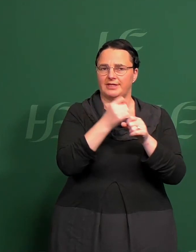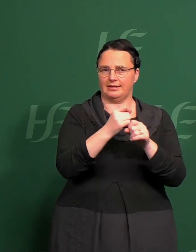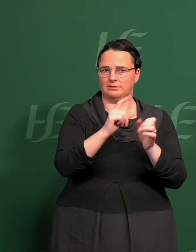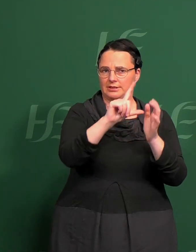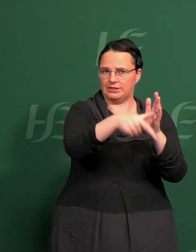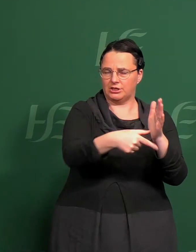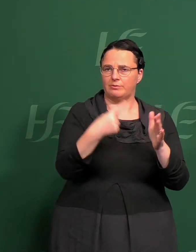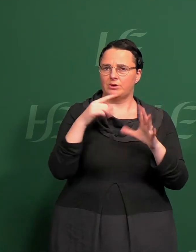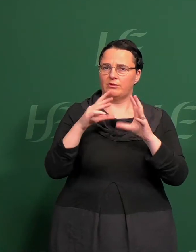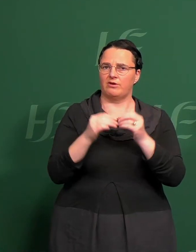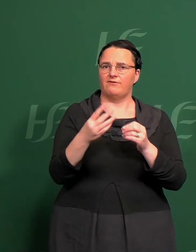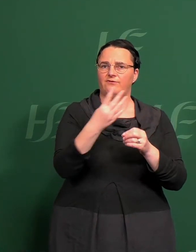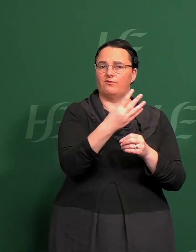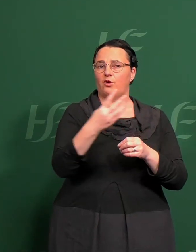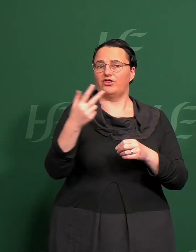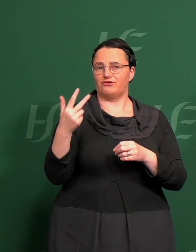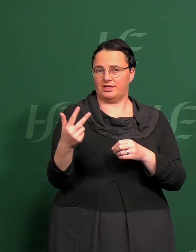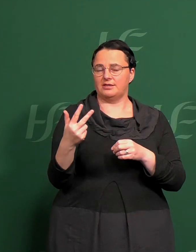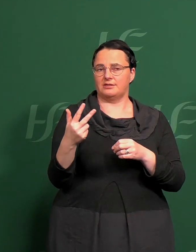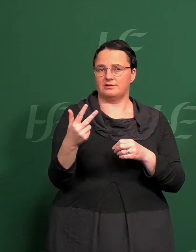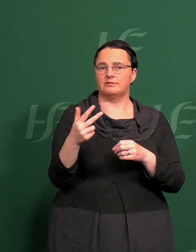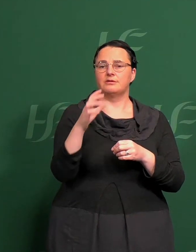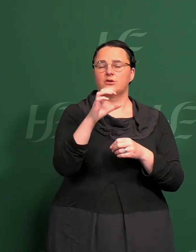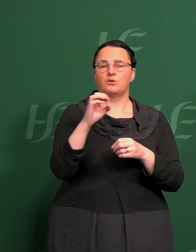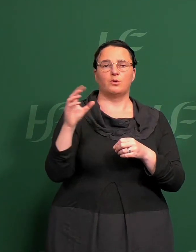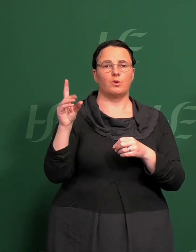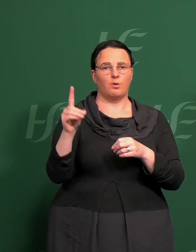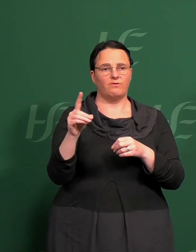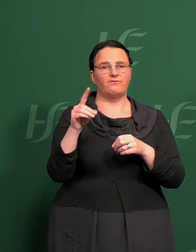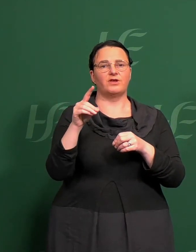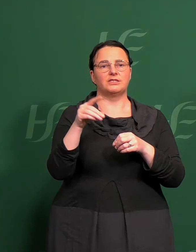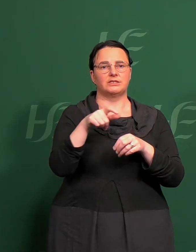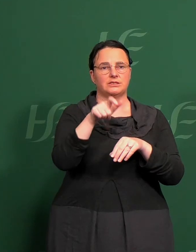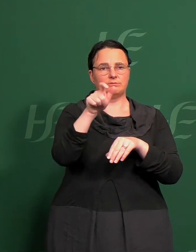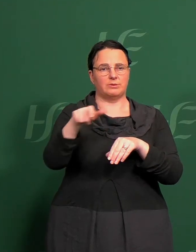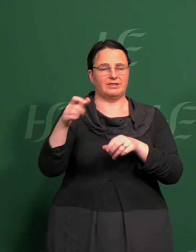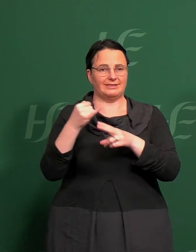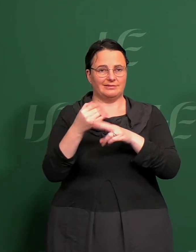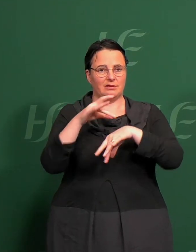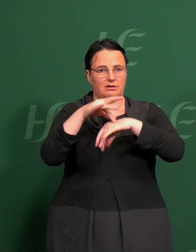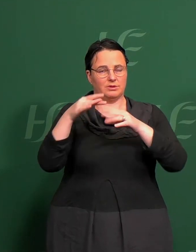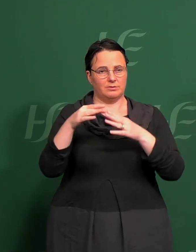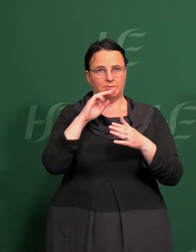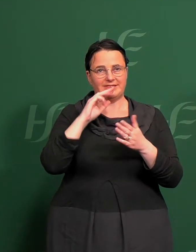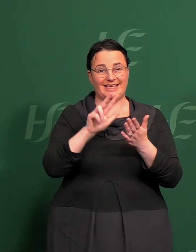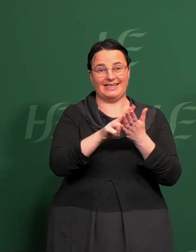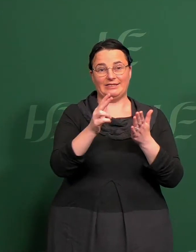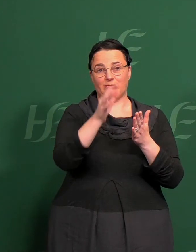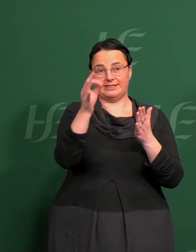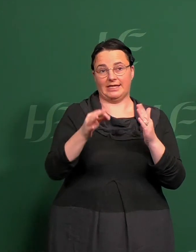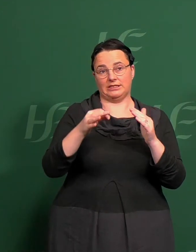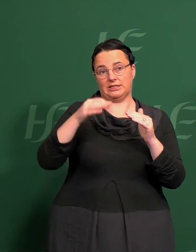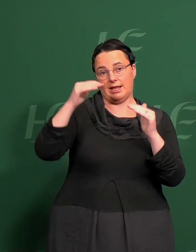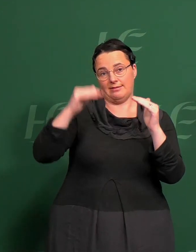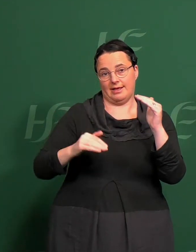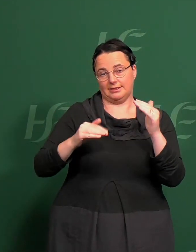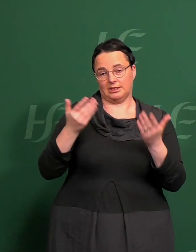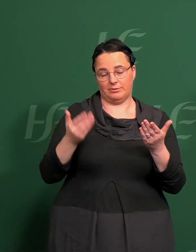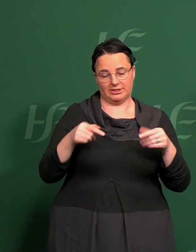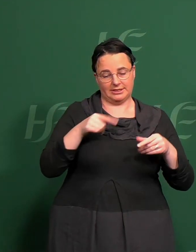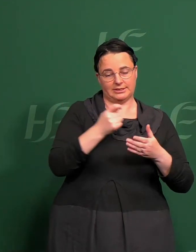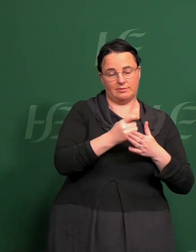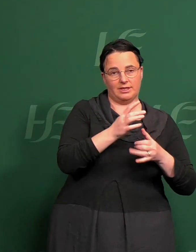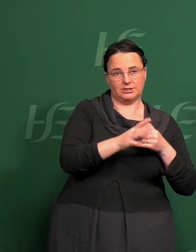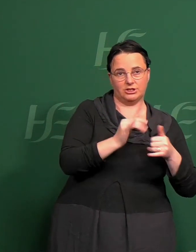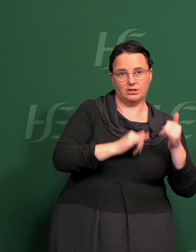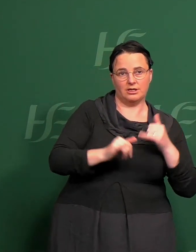we're at 443 COVID patients in hospital this morning, which is 18% down on last week, and in